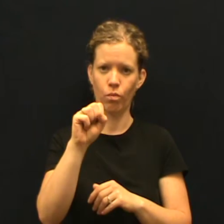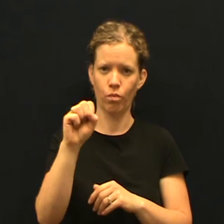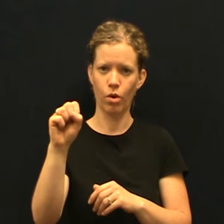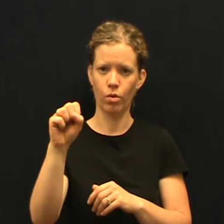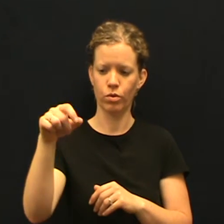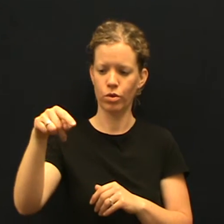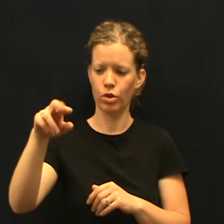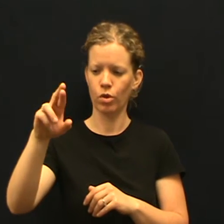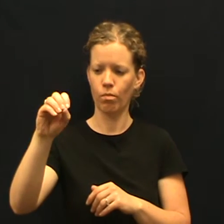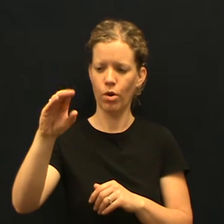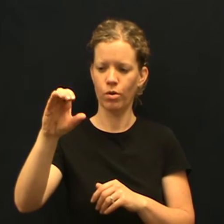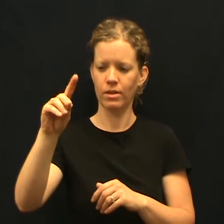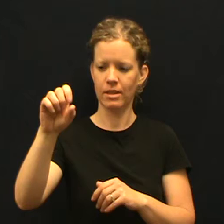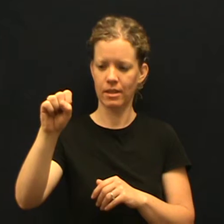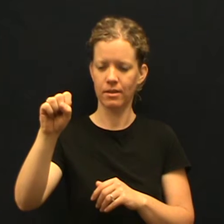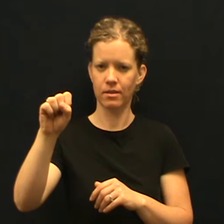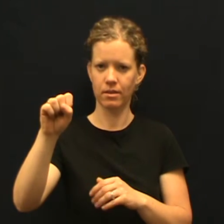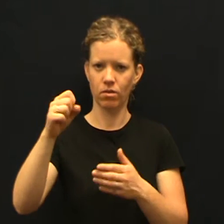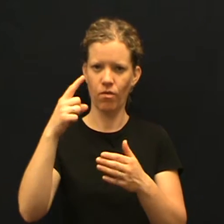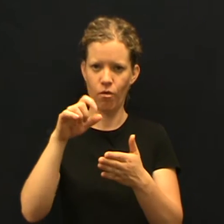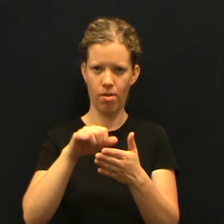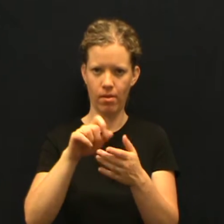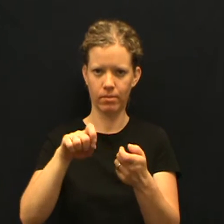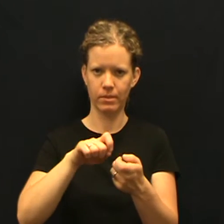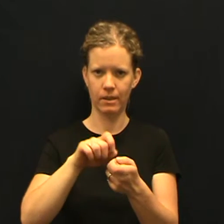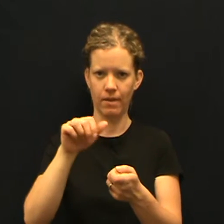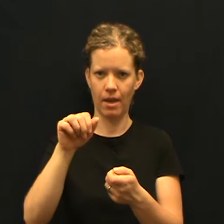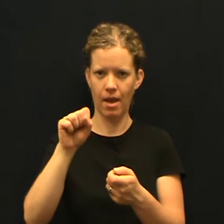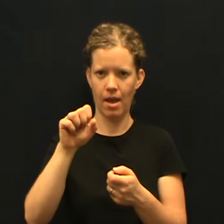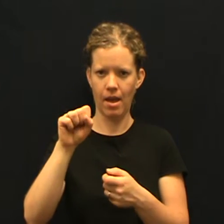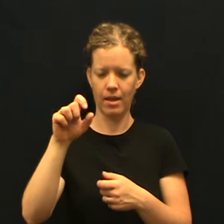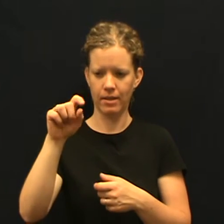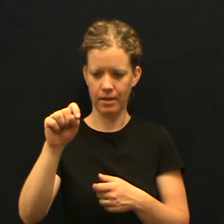disposition of that asset in the investing section.